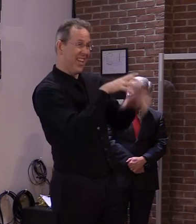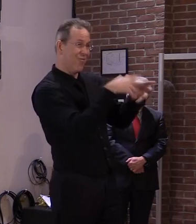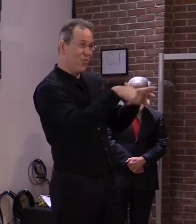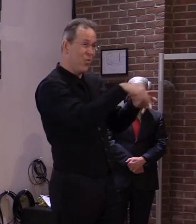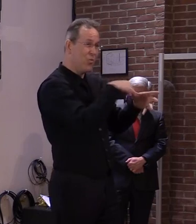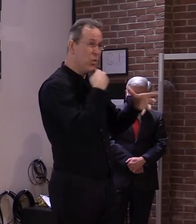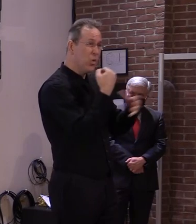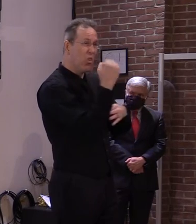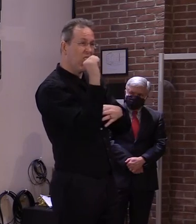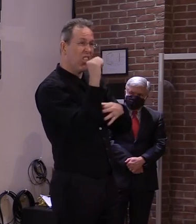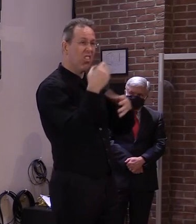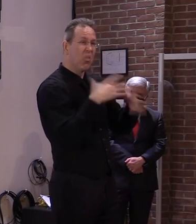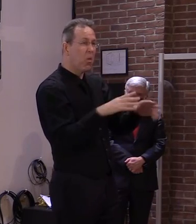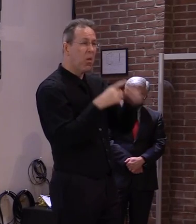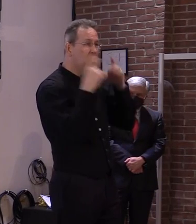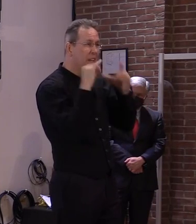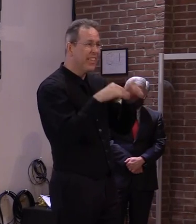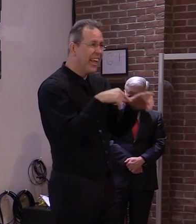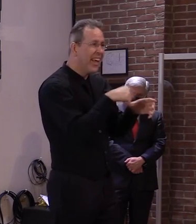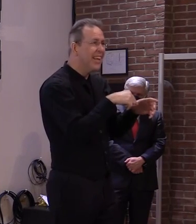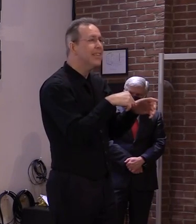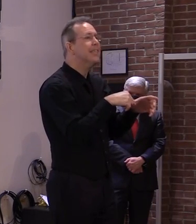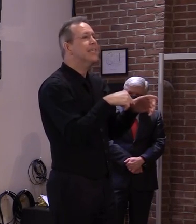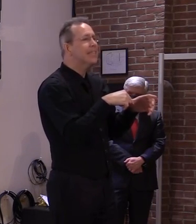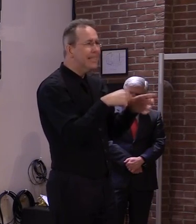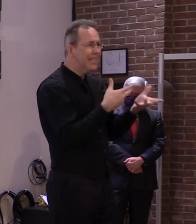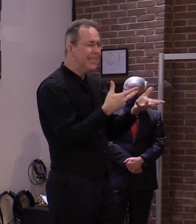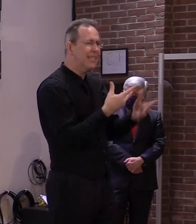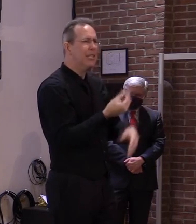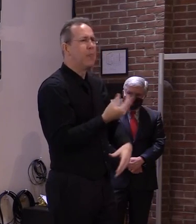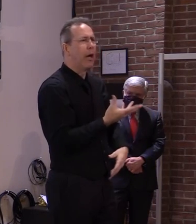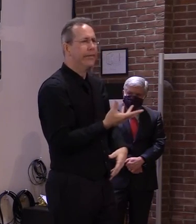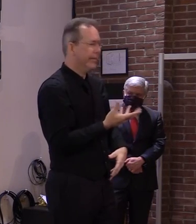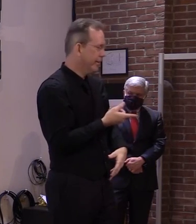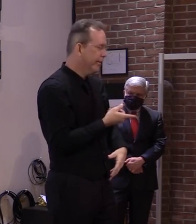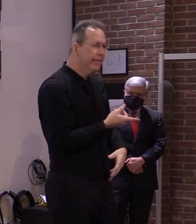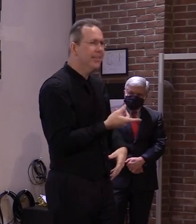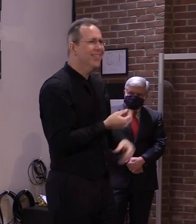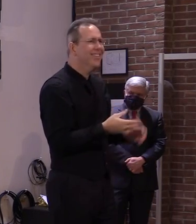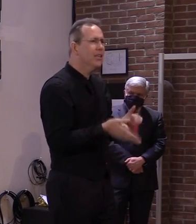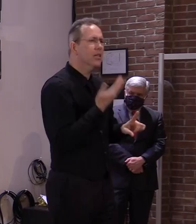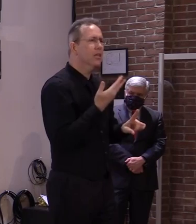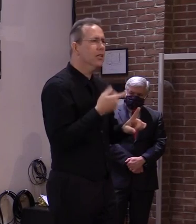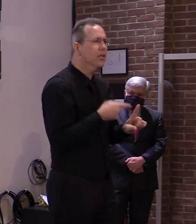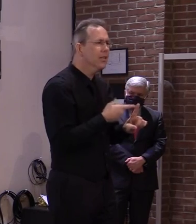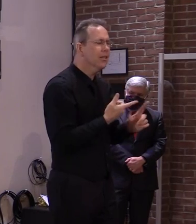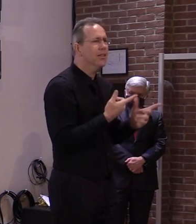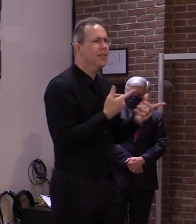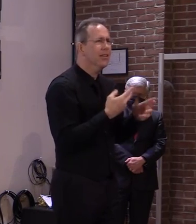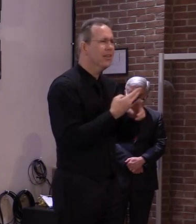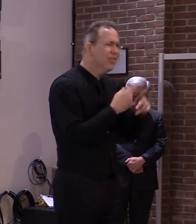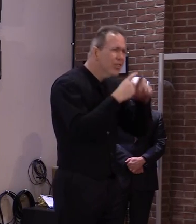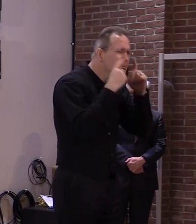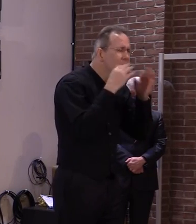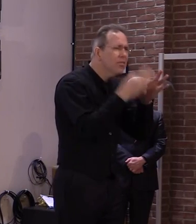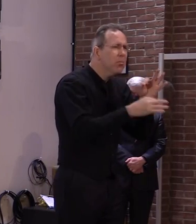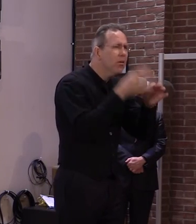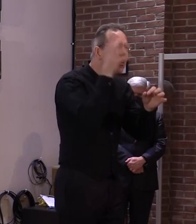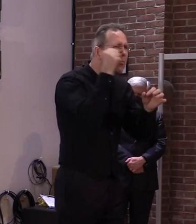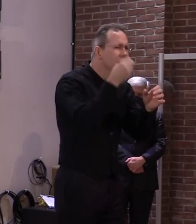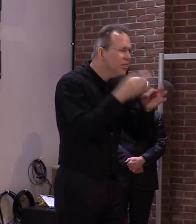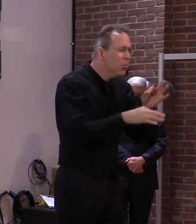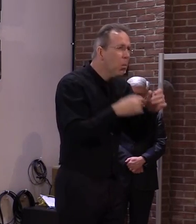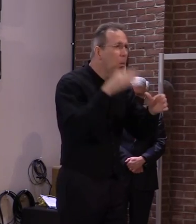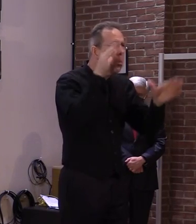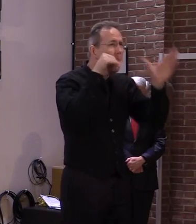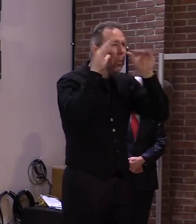franchisee was preventable. All you had to do was wear a mask, pretty simple. Most everyone else is doing it, and it